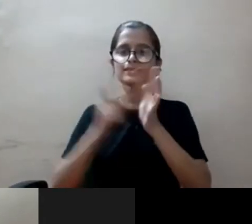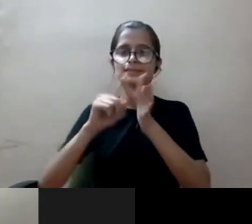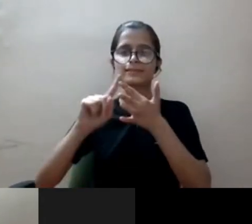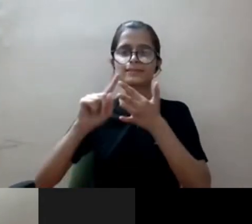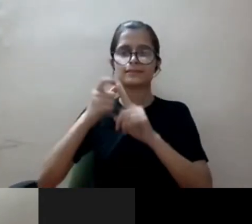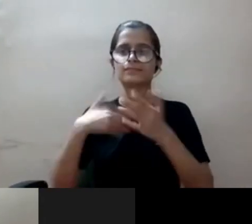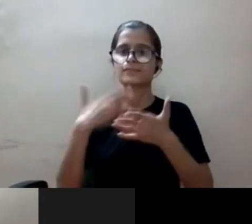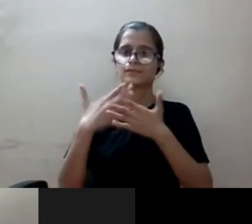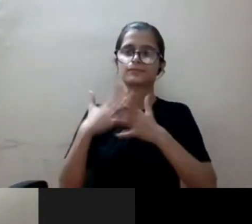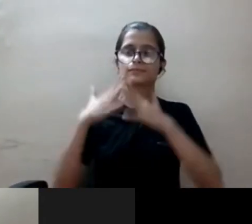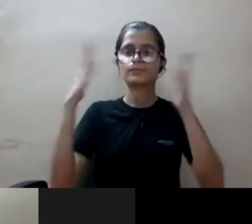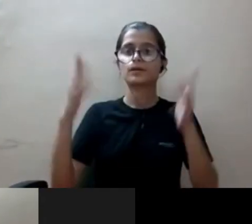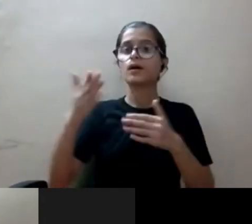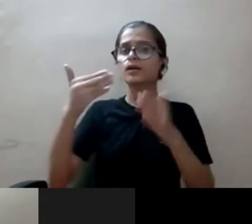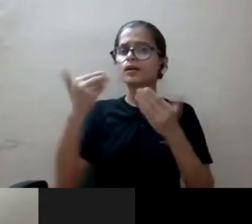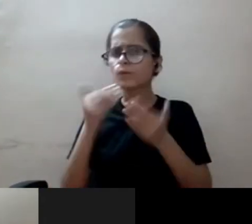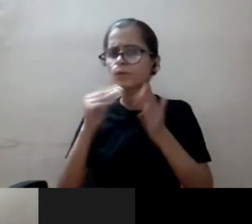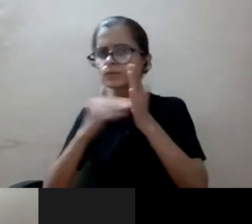Sandeep. Zarana's hand has been up for a while.